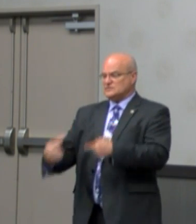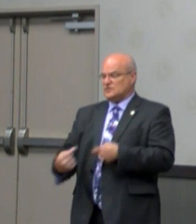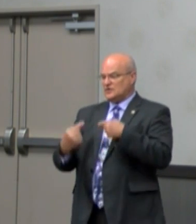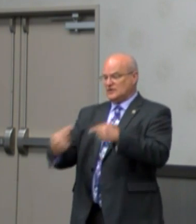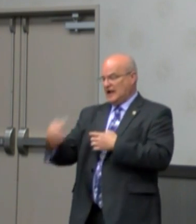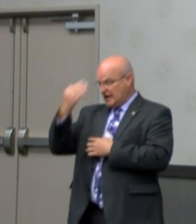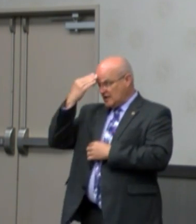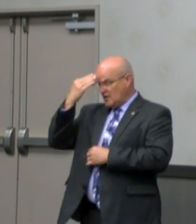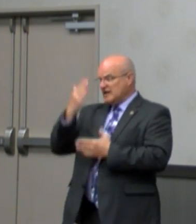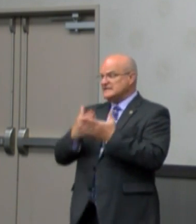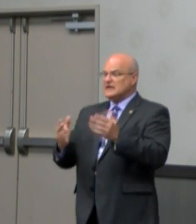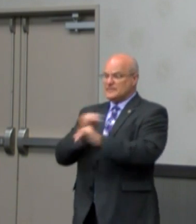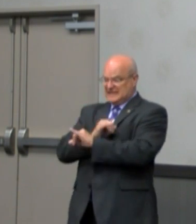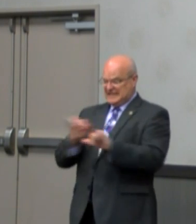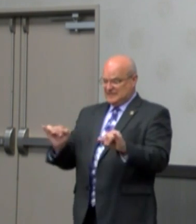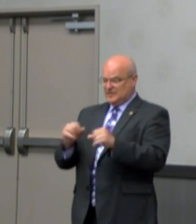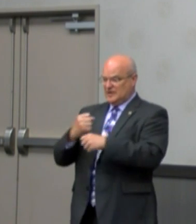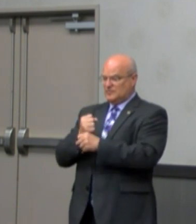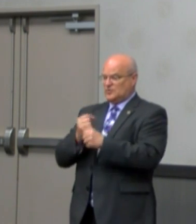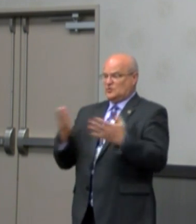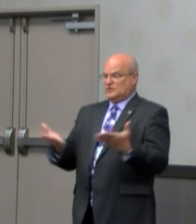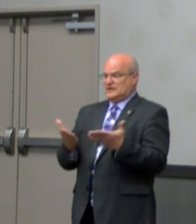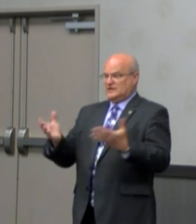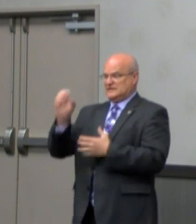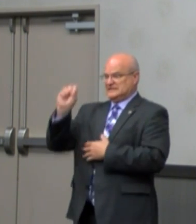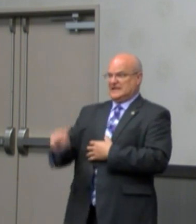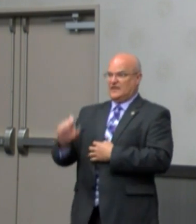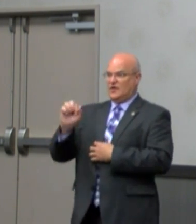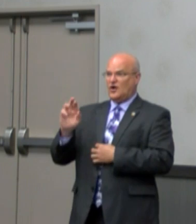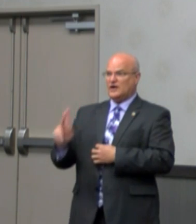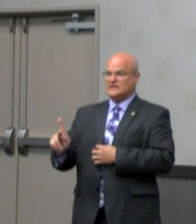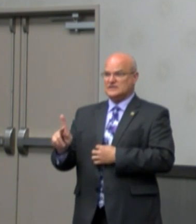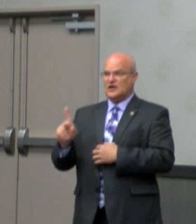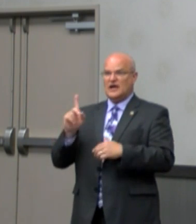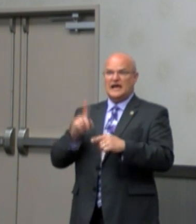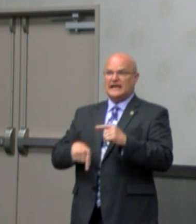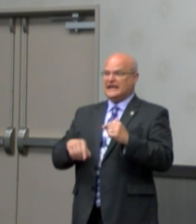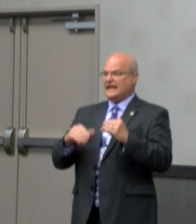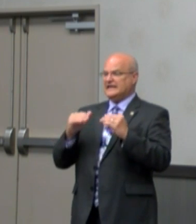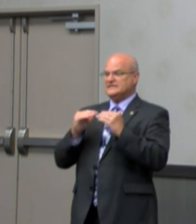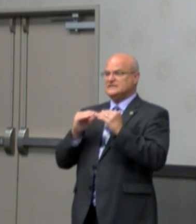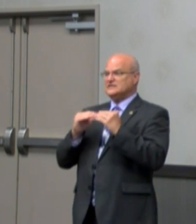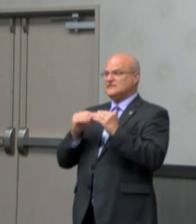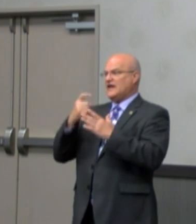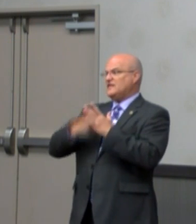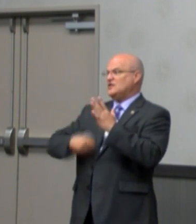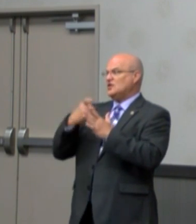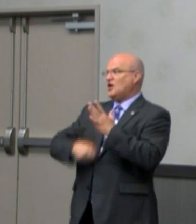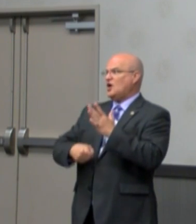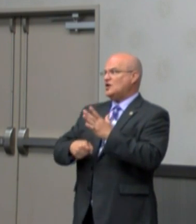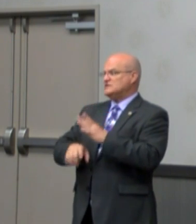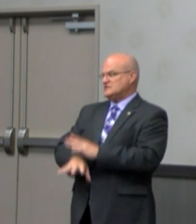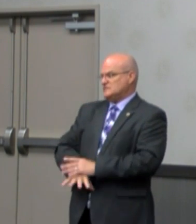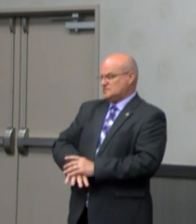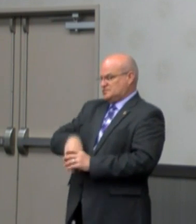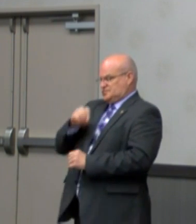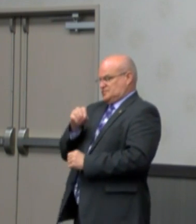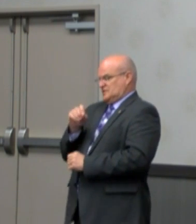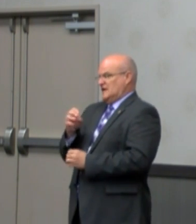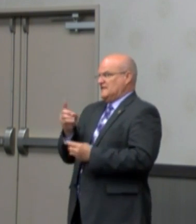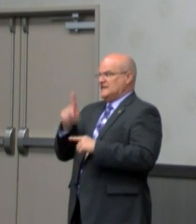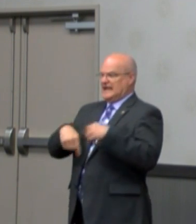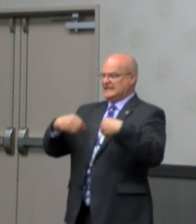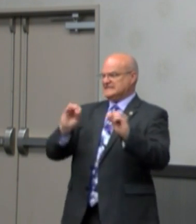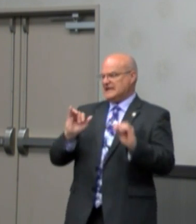obviously, some of the independent producers in South Arkansas can't justify the cost of bringing it out of the ground if you can't sell